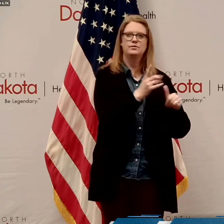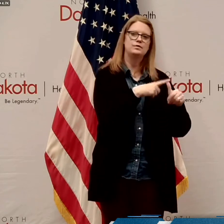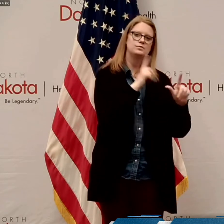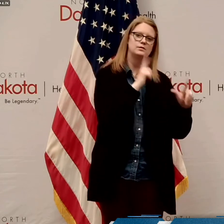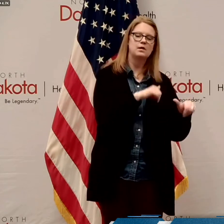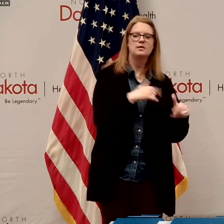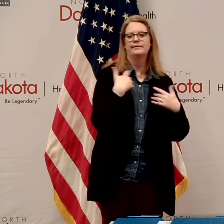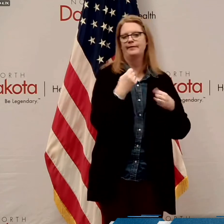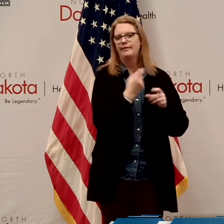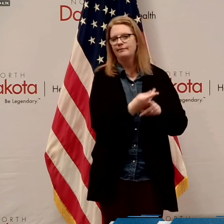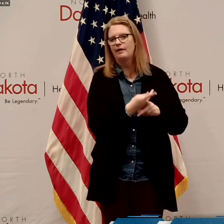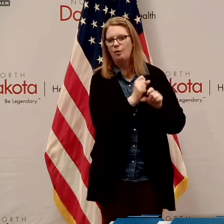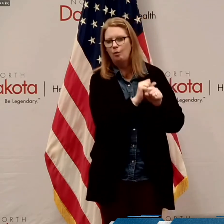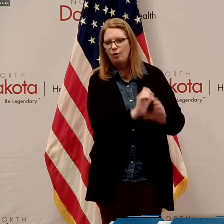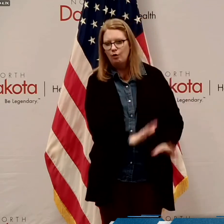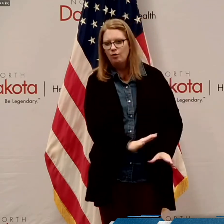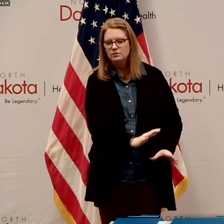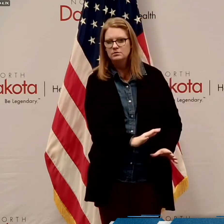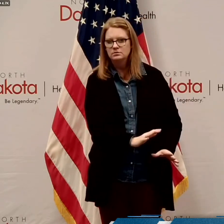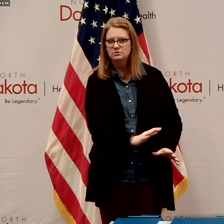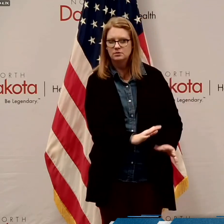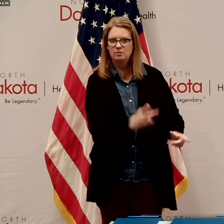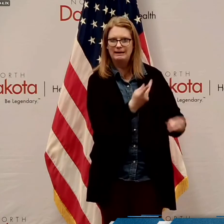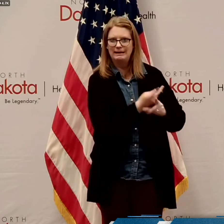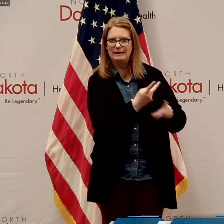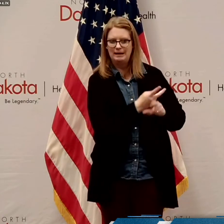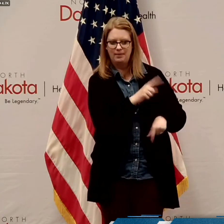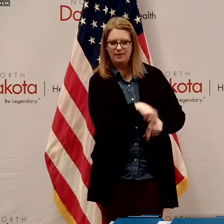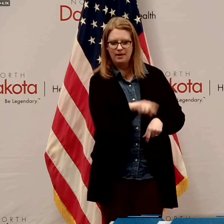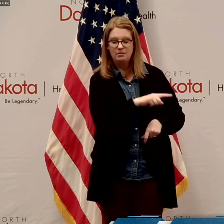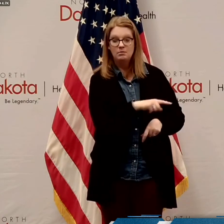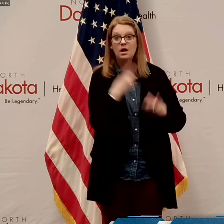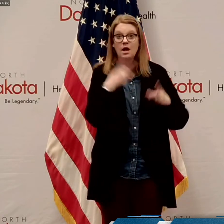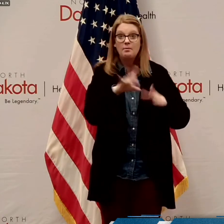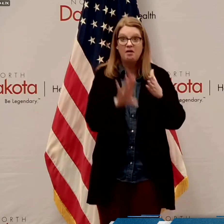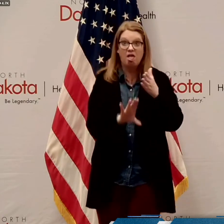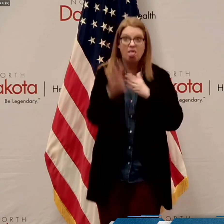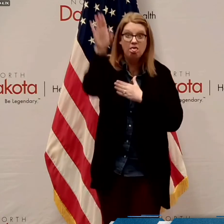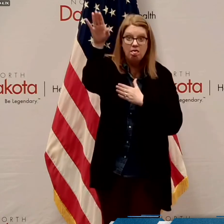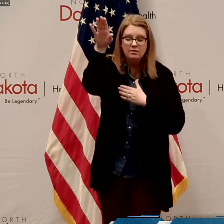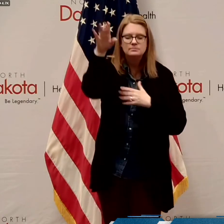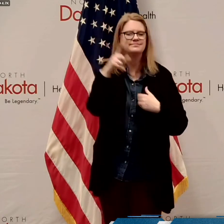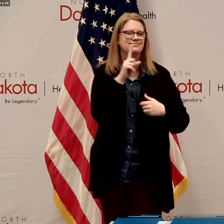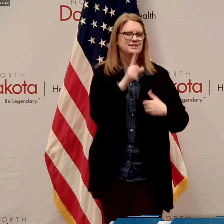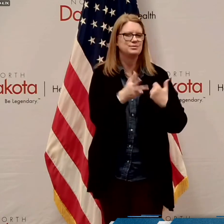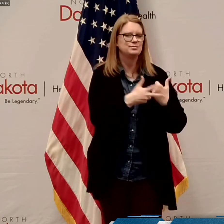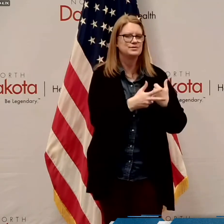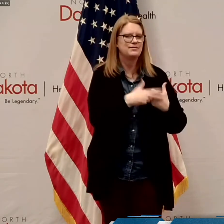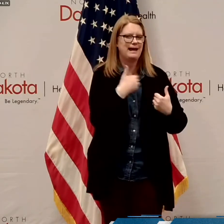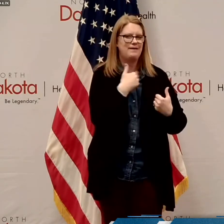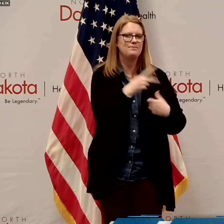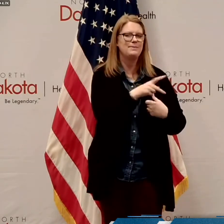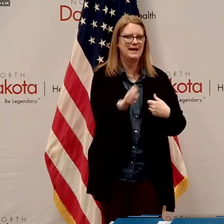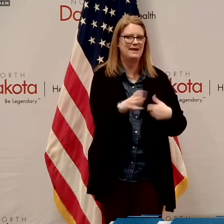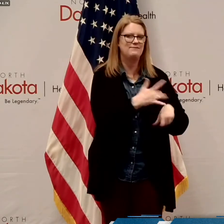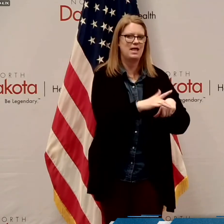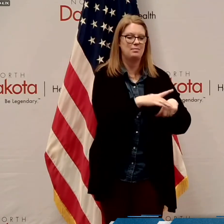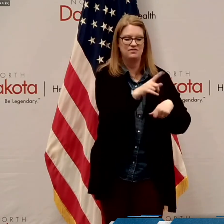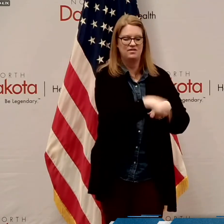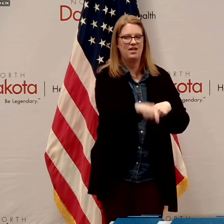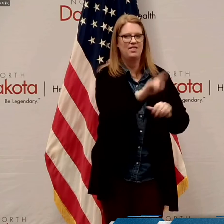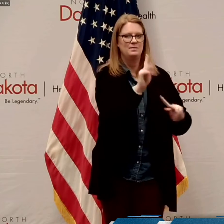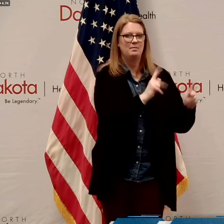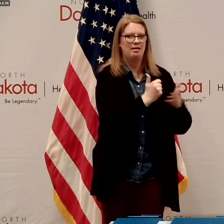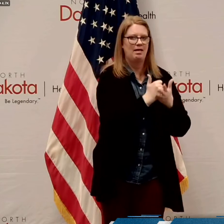workers, and that's reserving that because, again, if we do have a surge, we want to make sure that we preserve that. But I do know